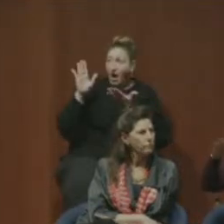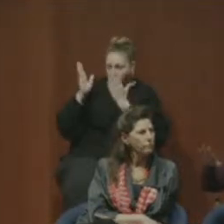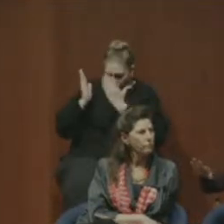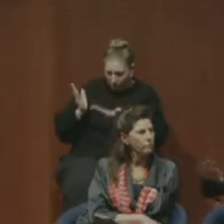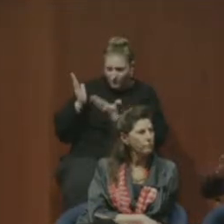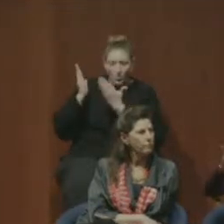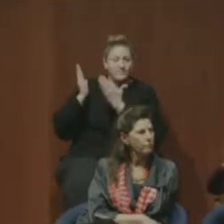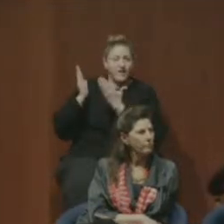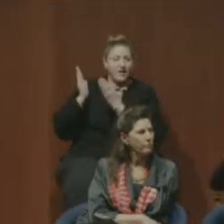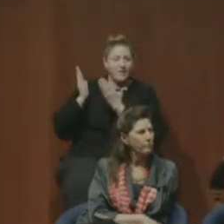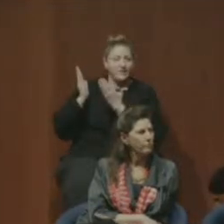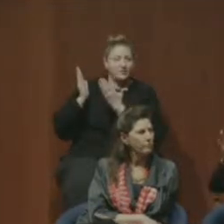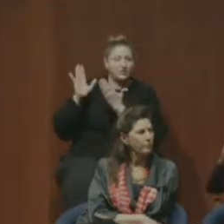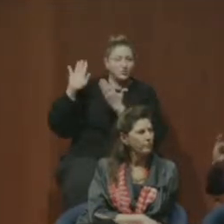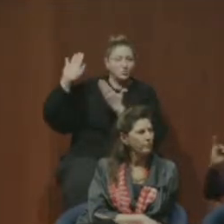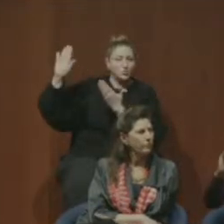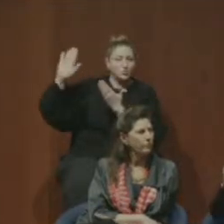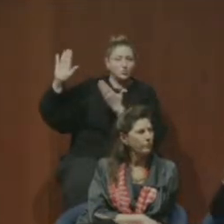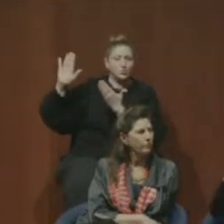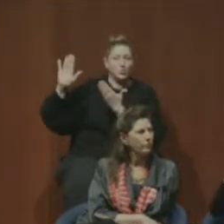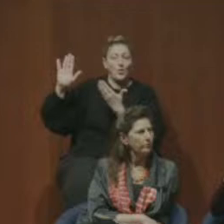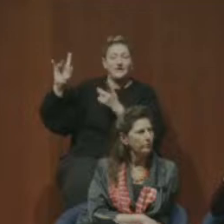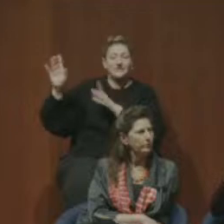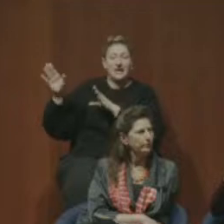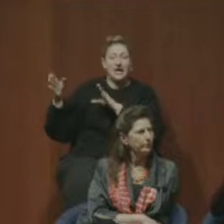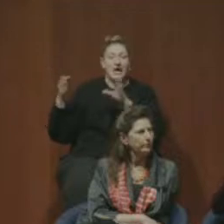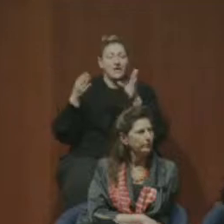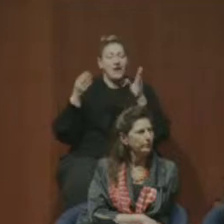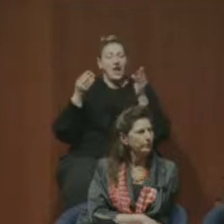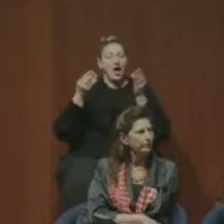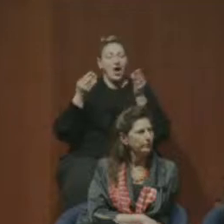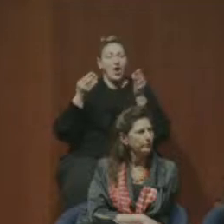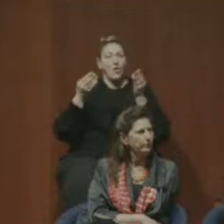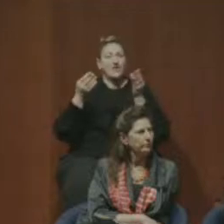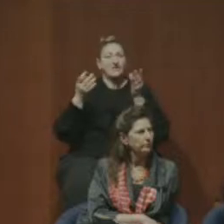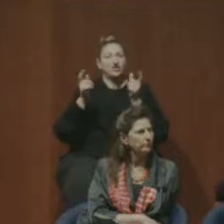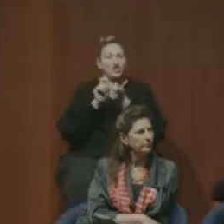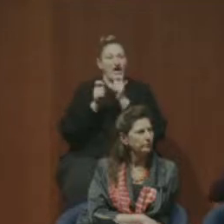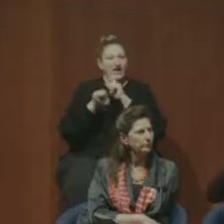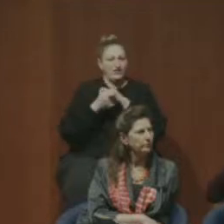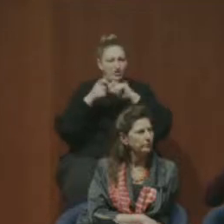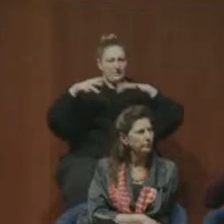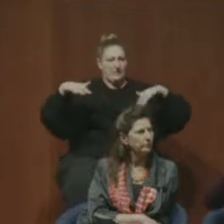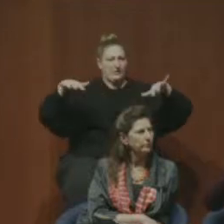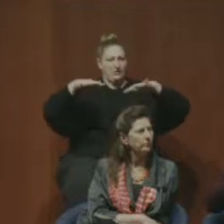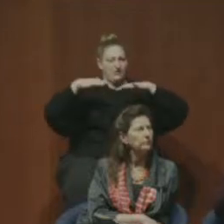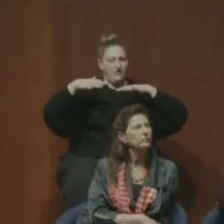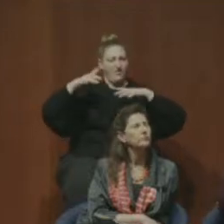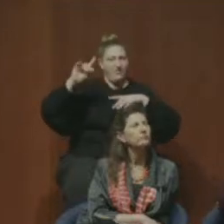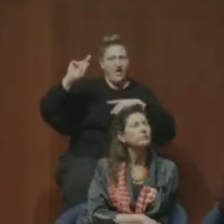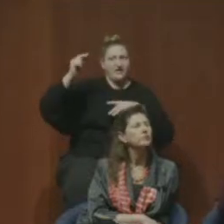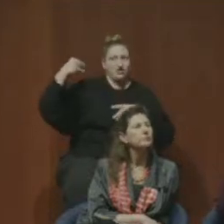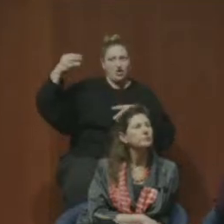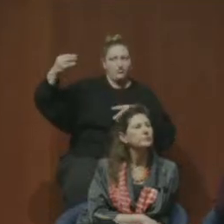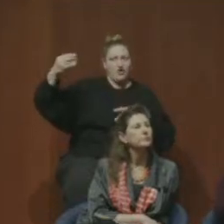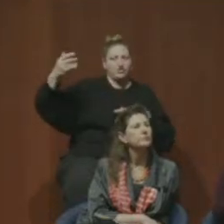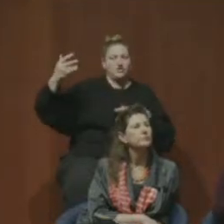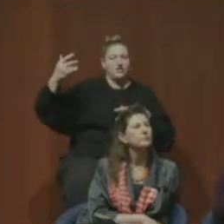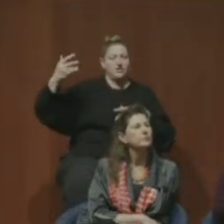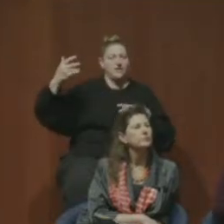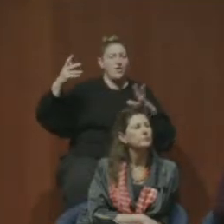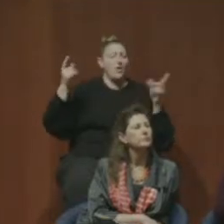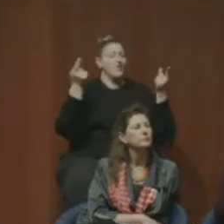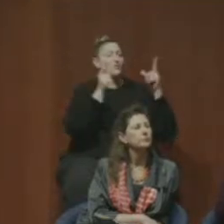to what's fast becoming ephemeral in that generation. And that something else is happening with